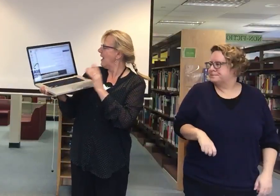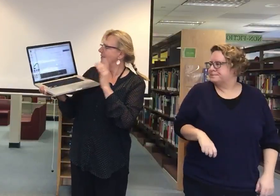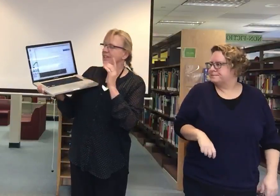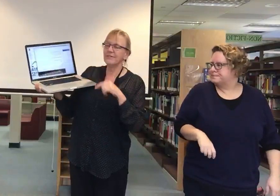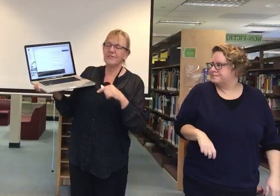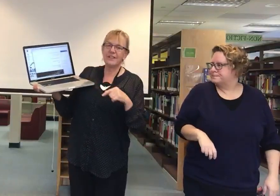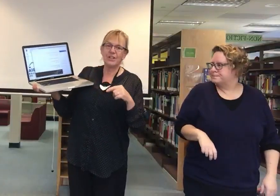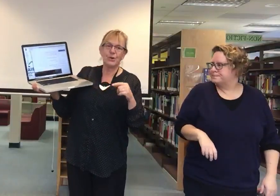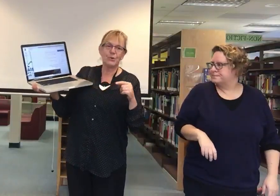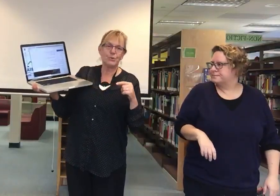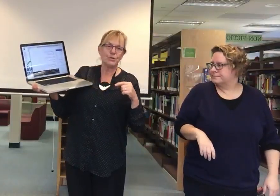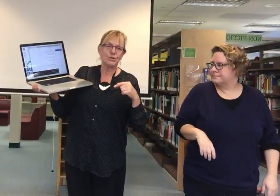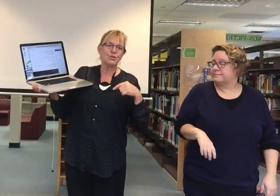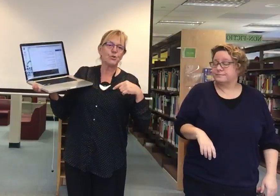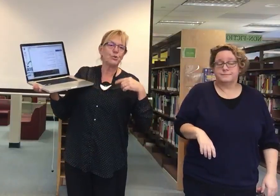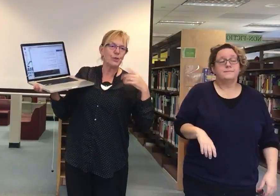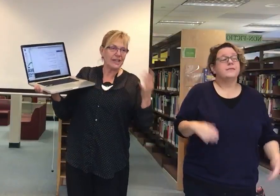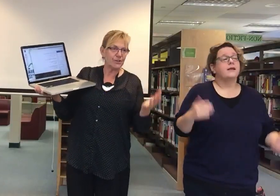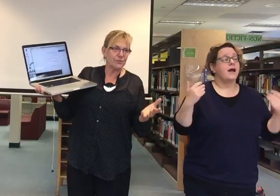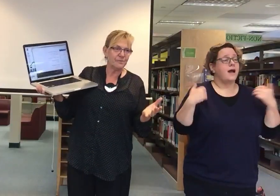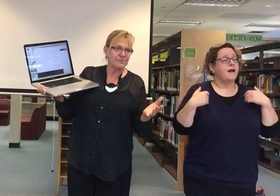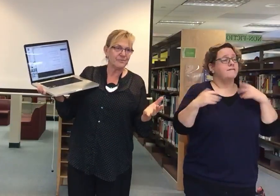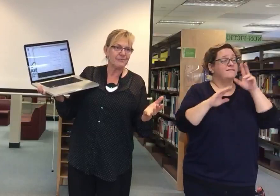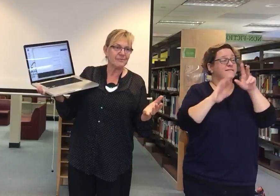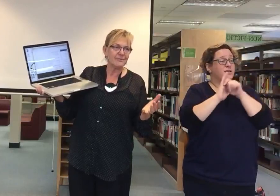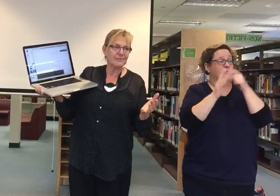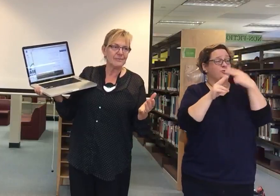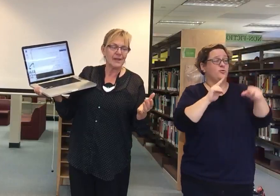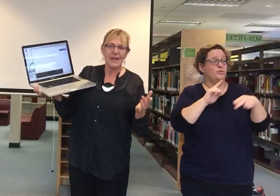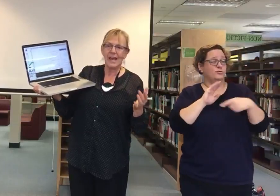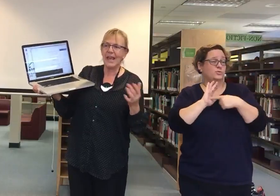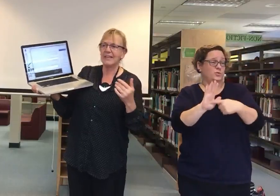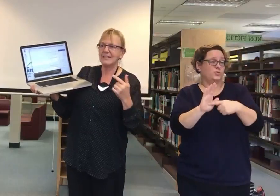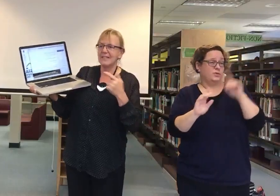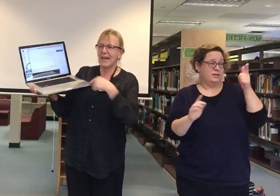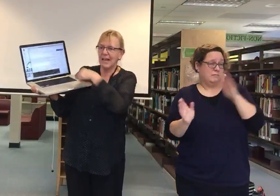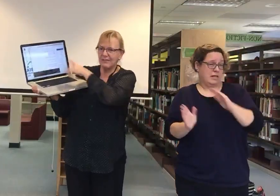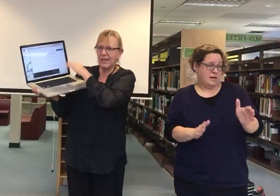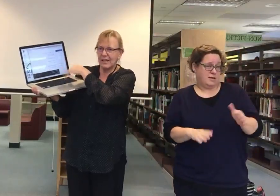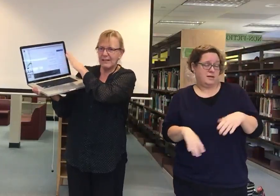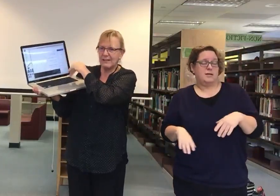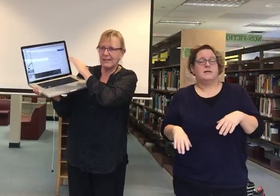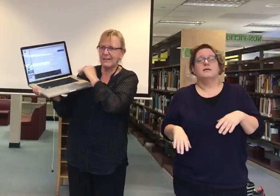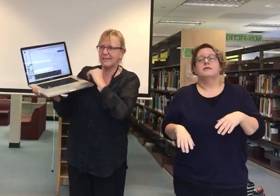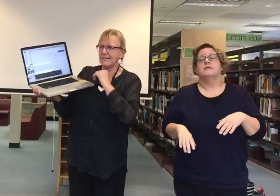I do have a little video to show you later, and